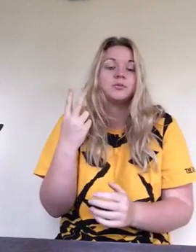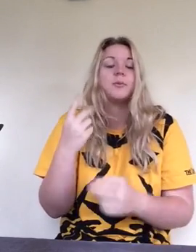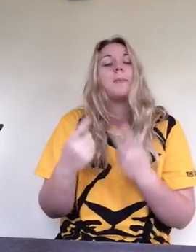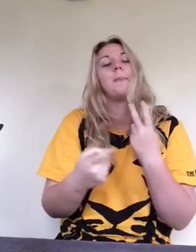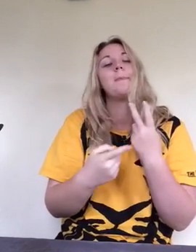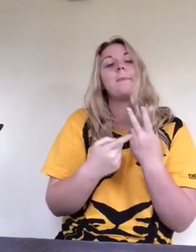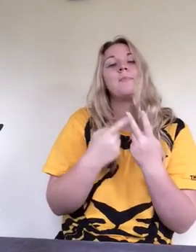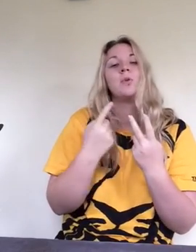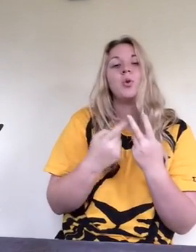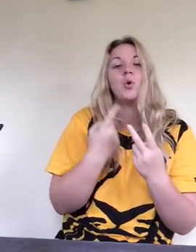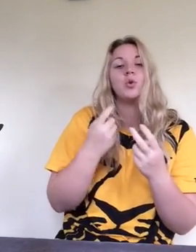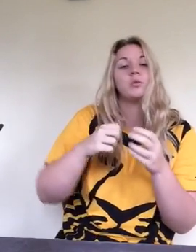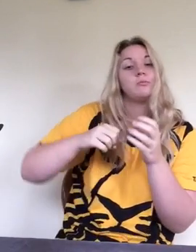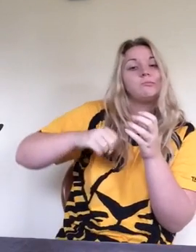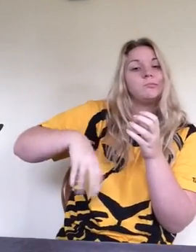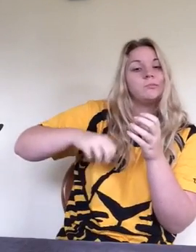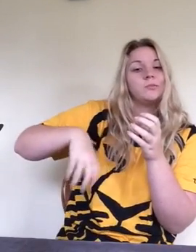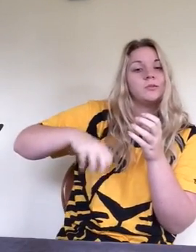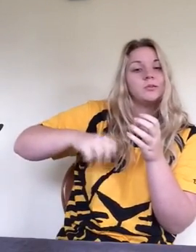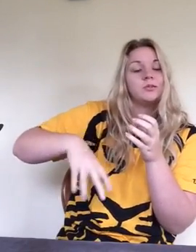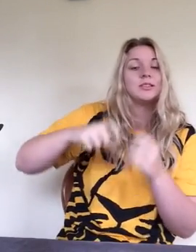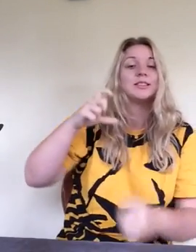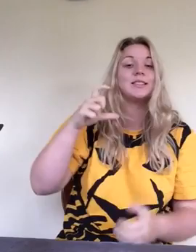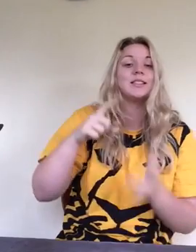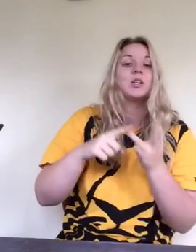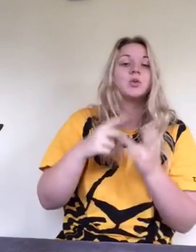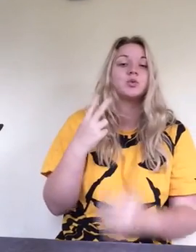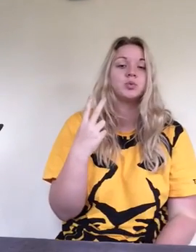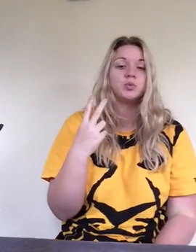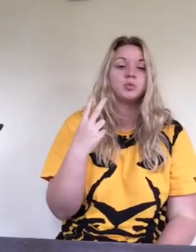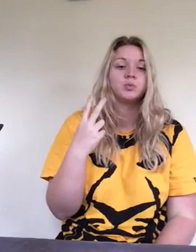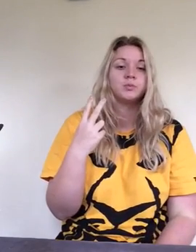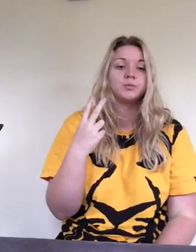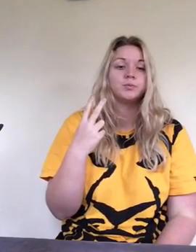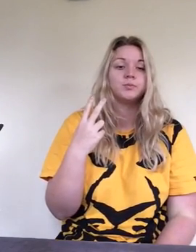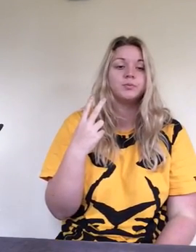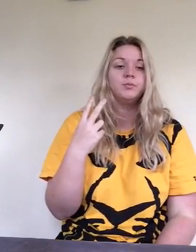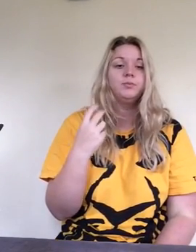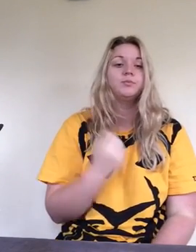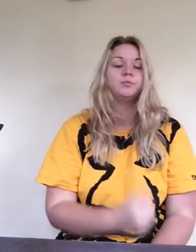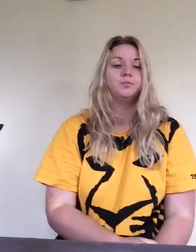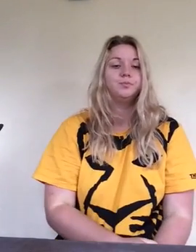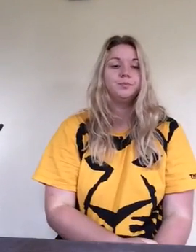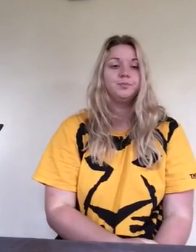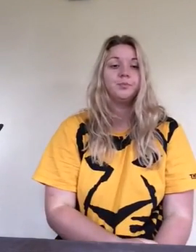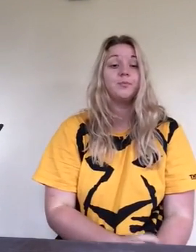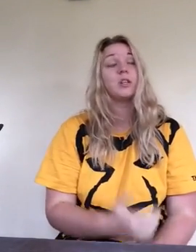Now, if they're serving the heart muscles and the heart cells, then